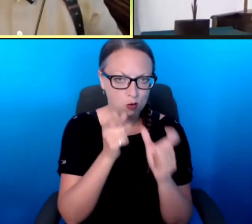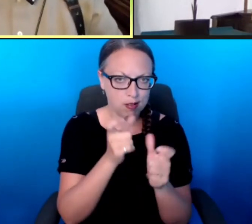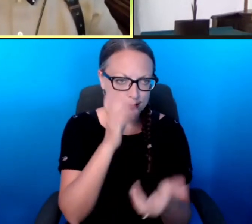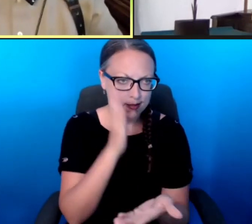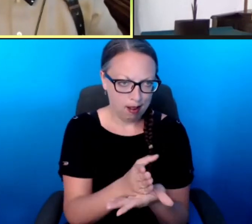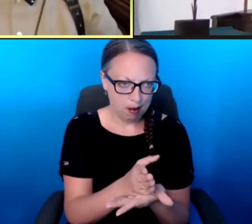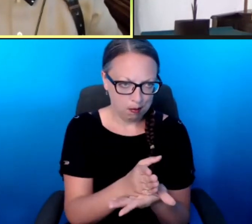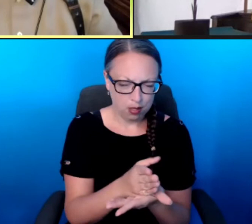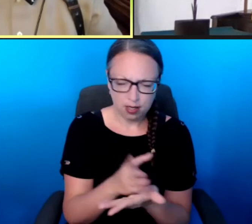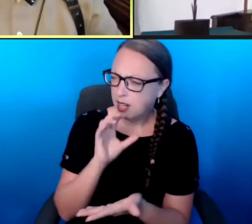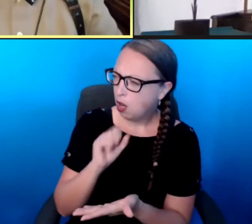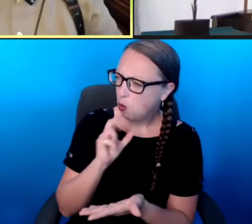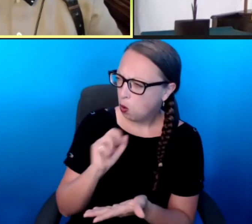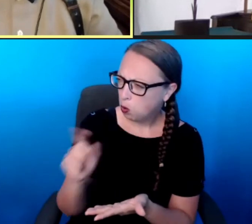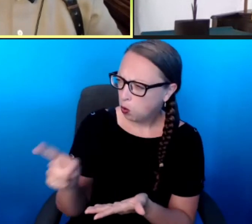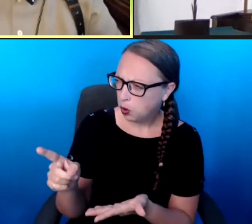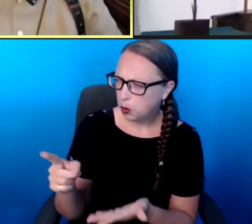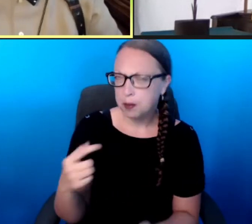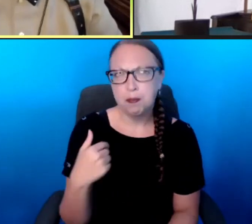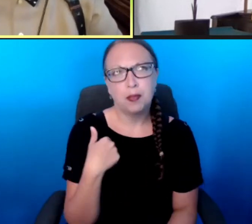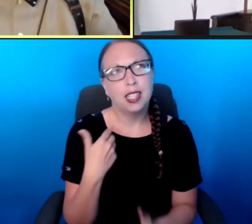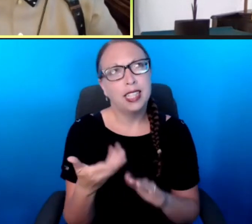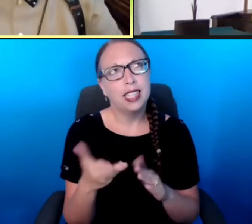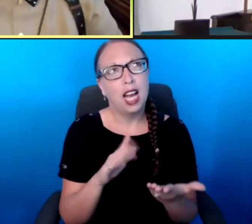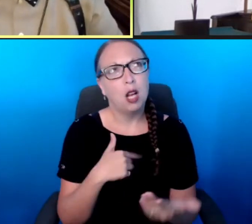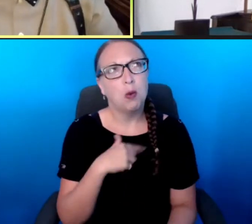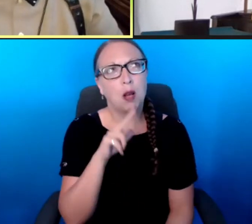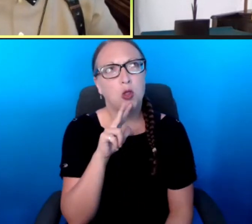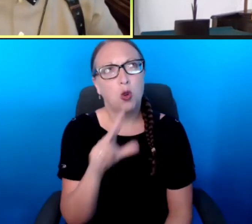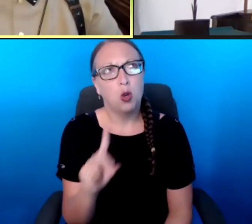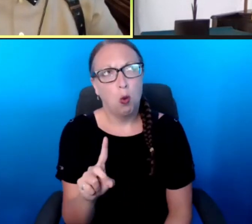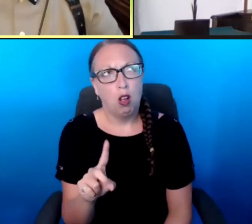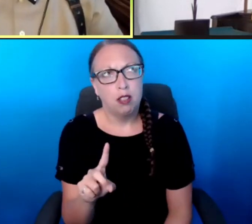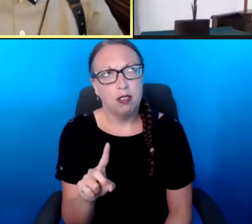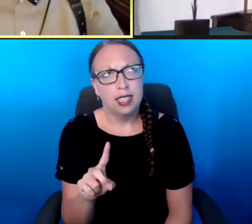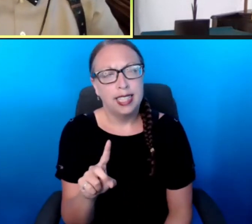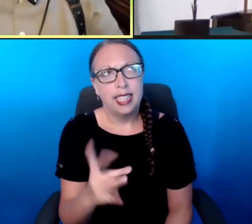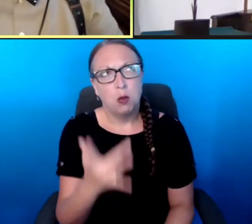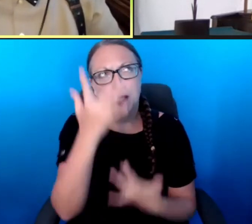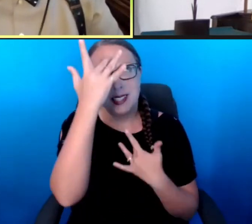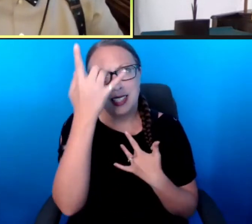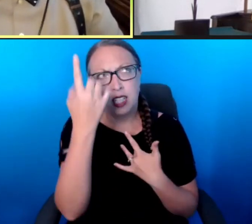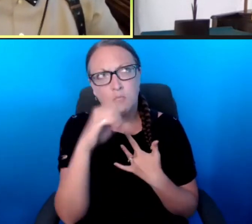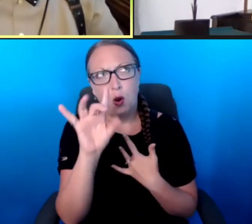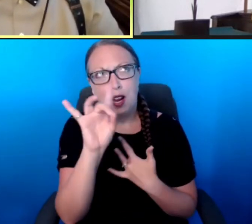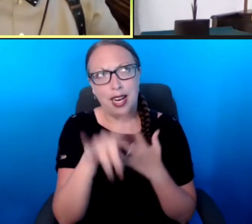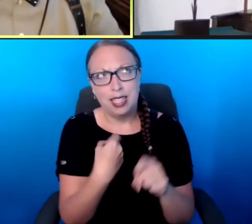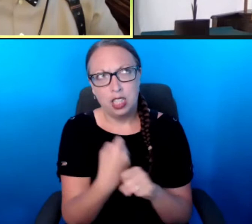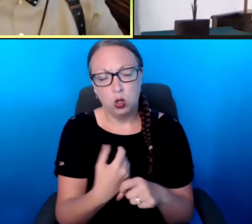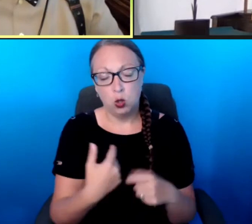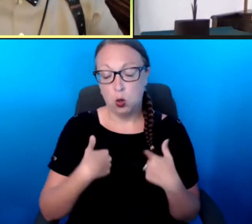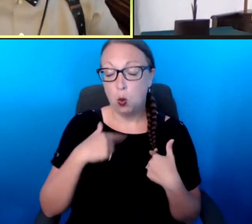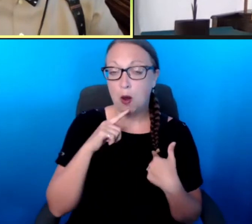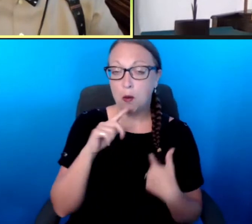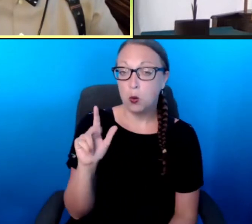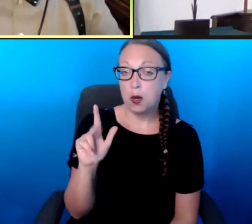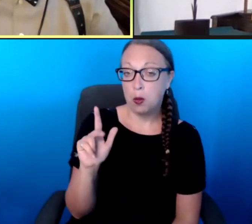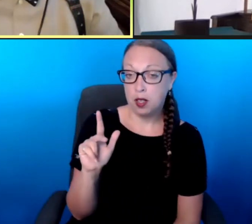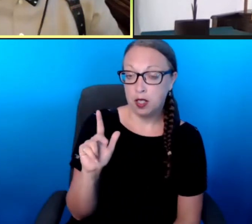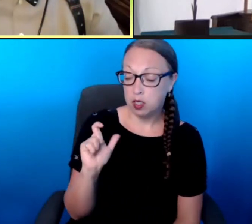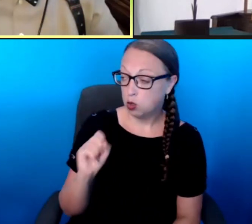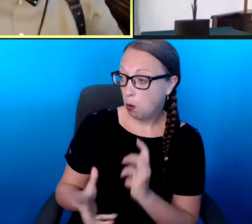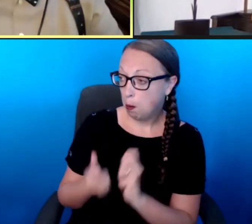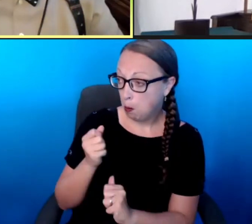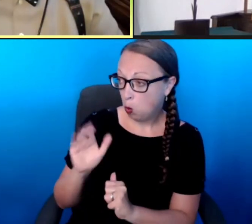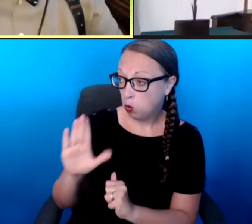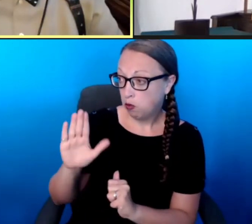was 31. He was sick for 8 years, so 23. So most of your growing up years, between 5